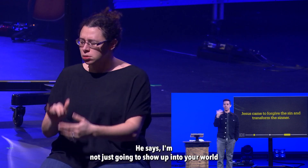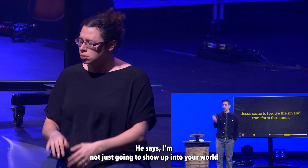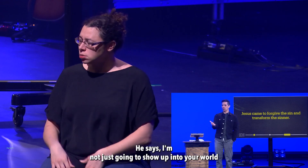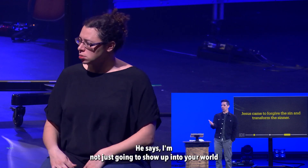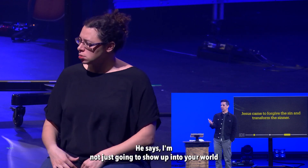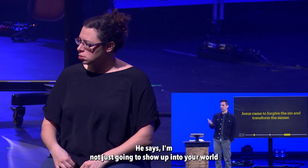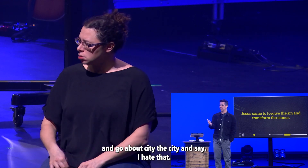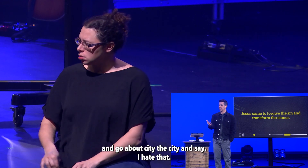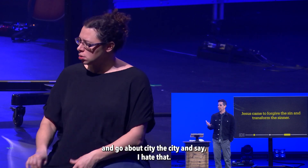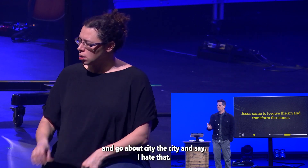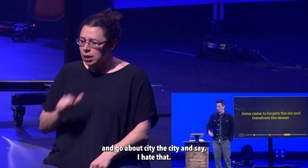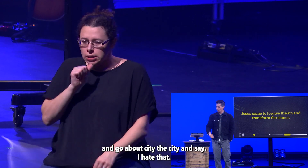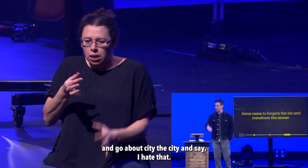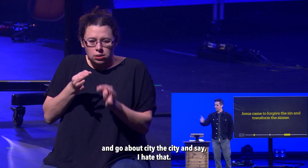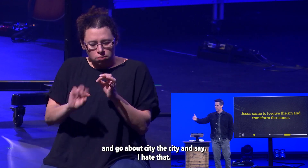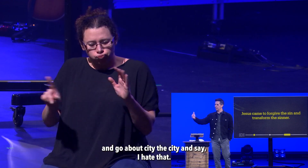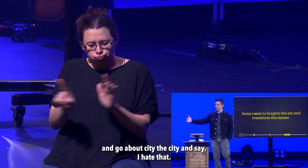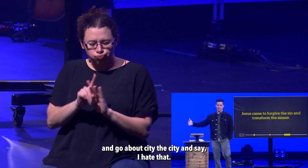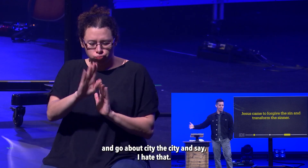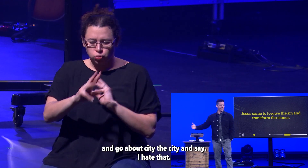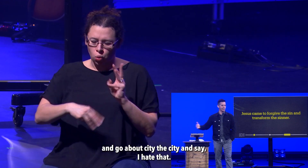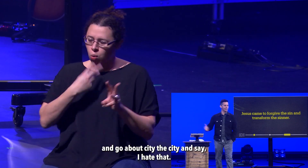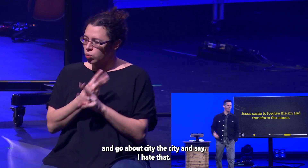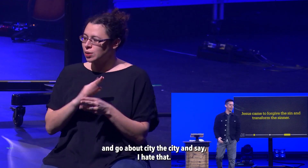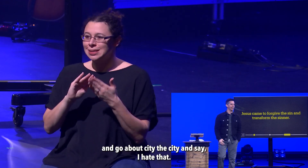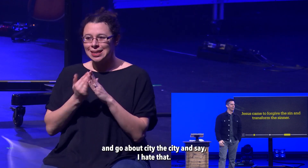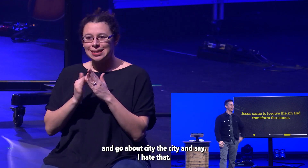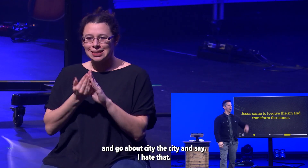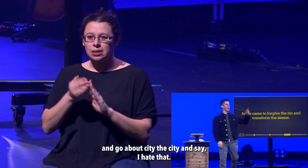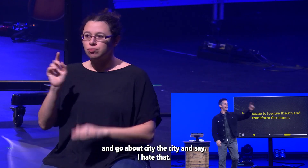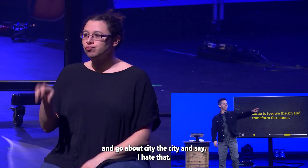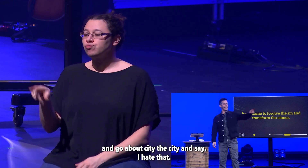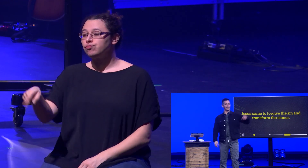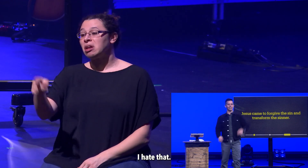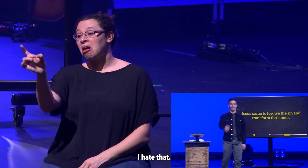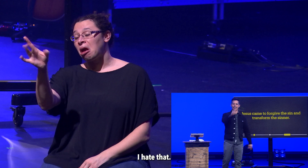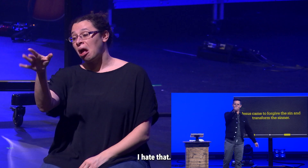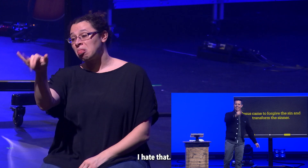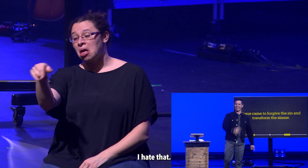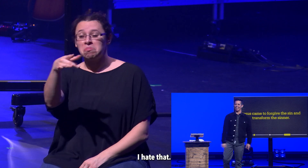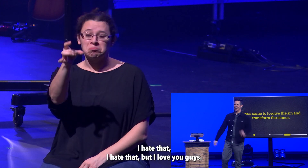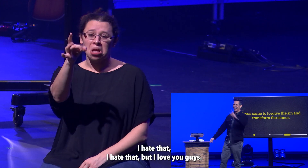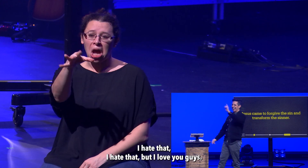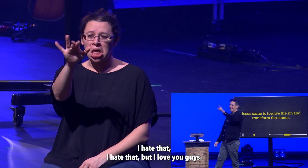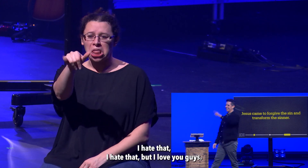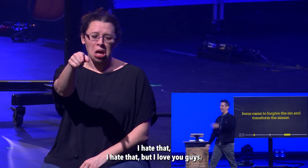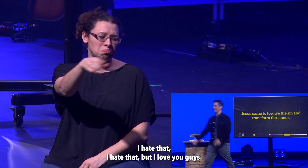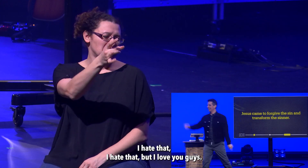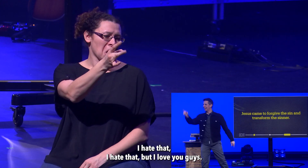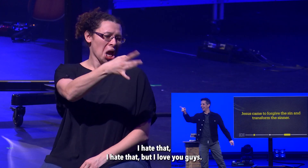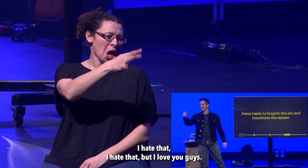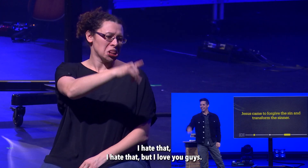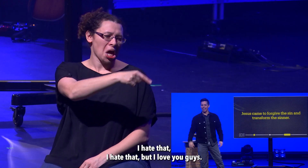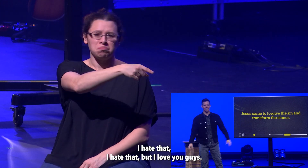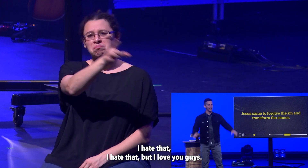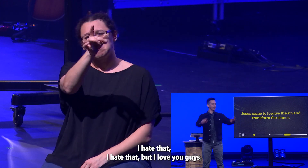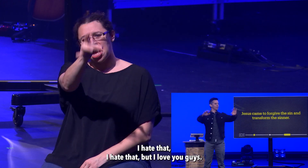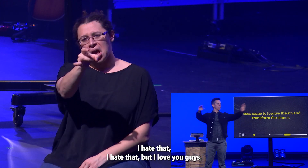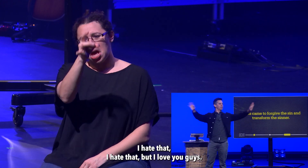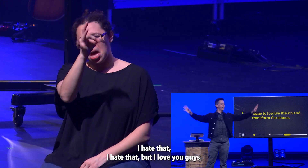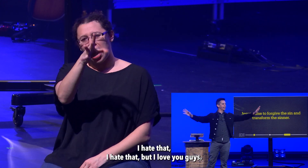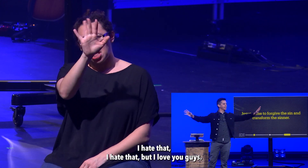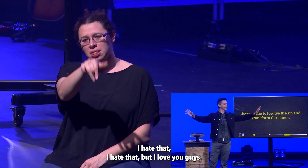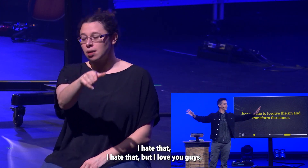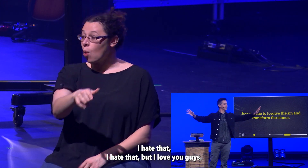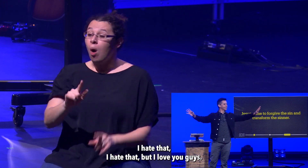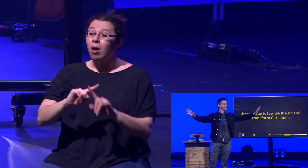show up into your world and go about city to city and say, I hate that, I hate that, I hate that, I hate that, but I love